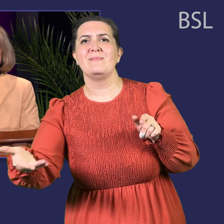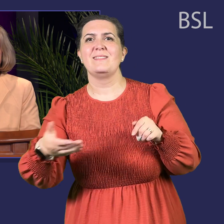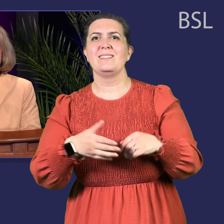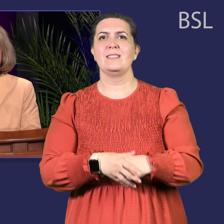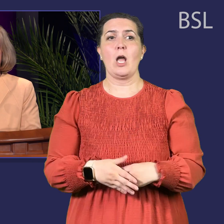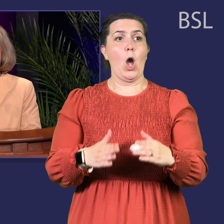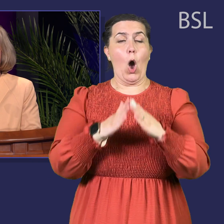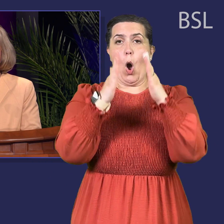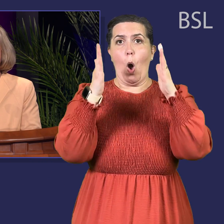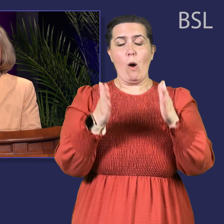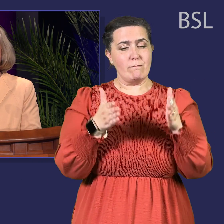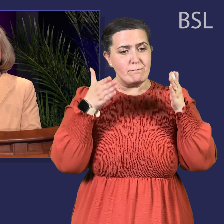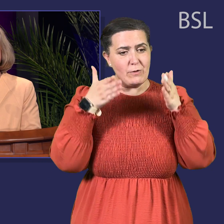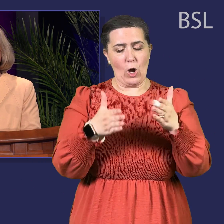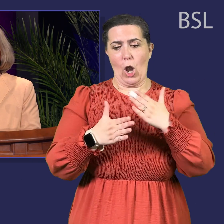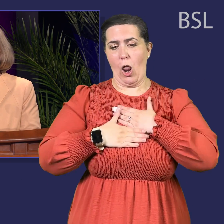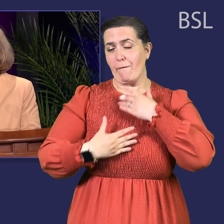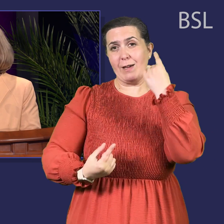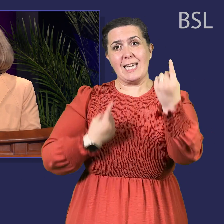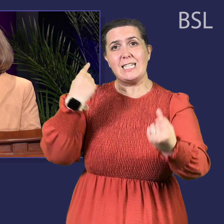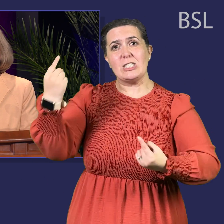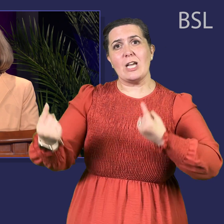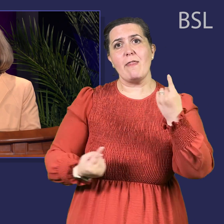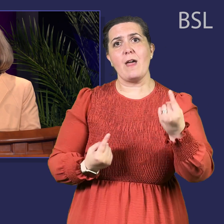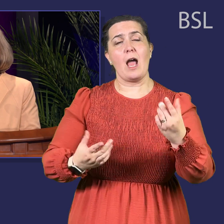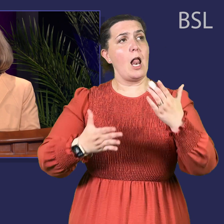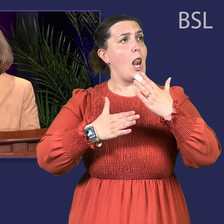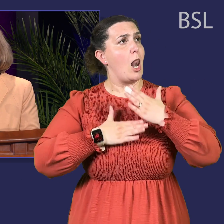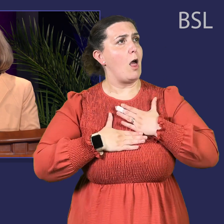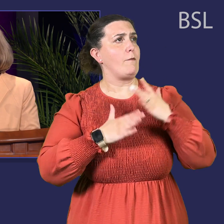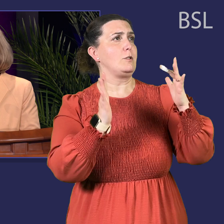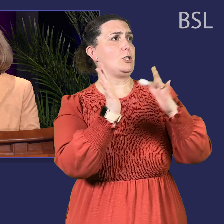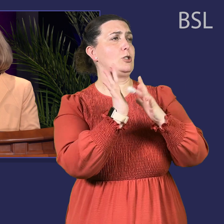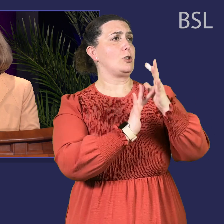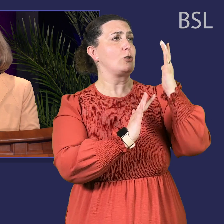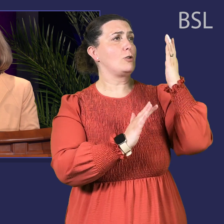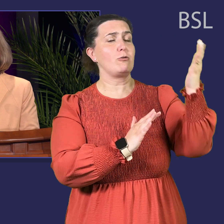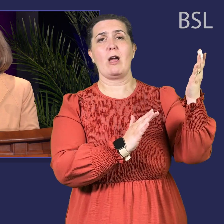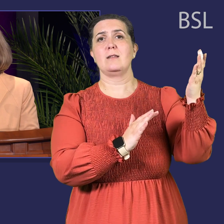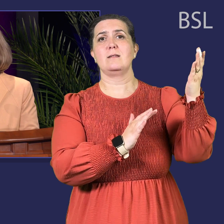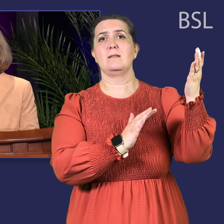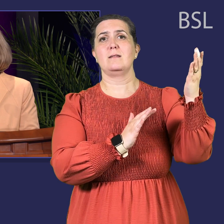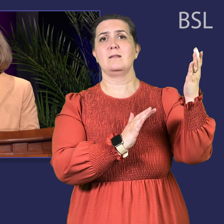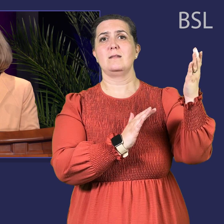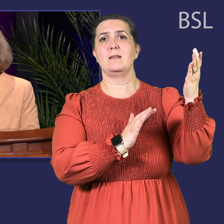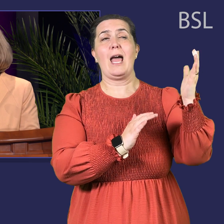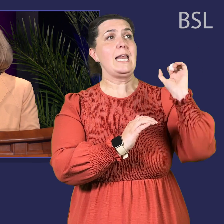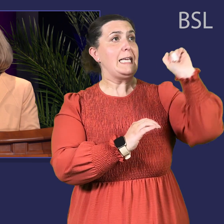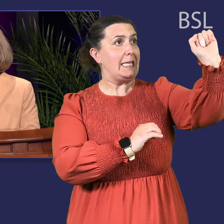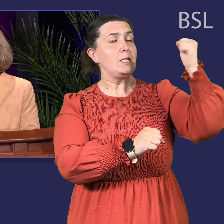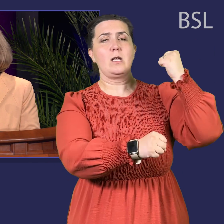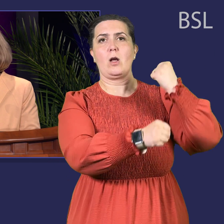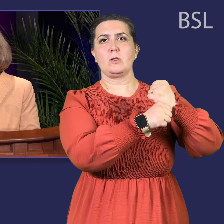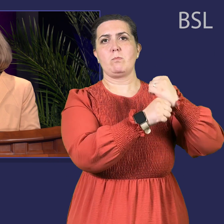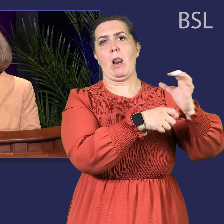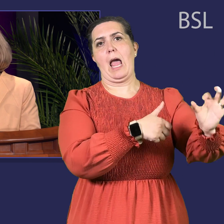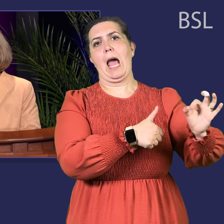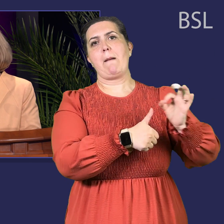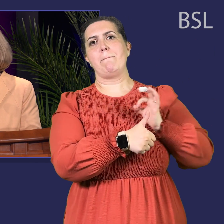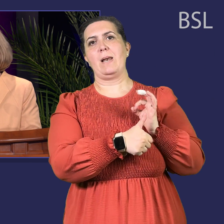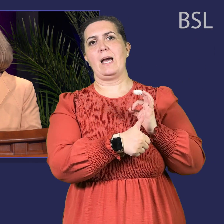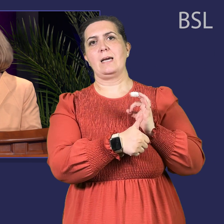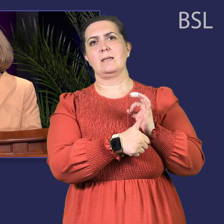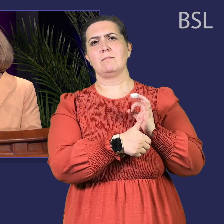same. Our home was centered on love for each other, on love for the Savior, and on living